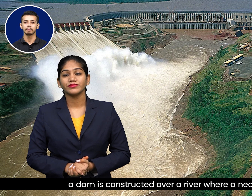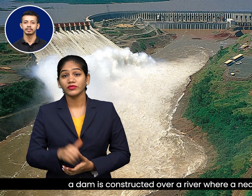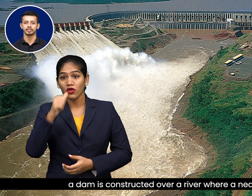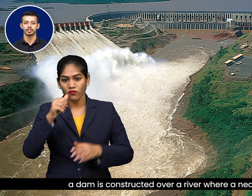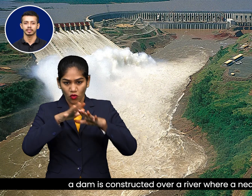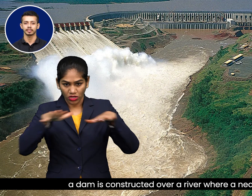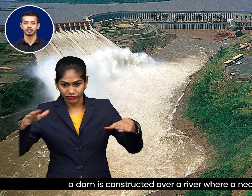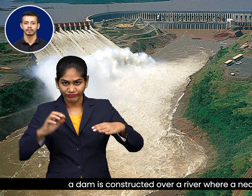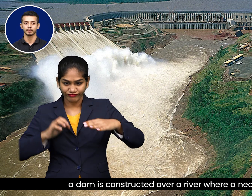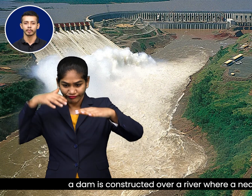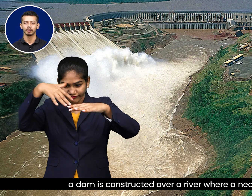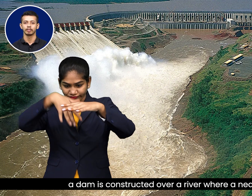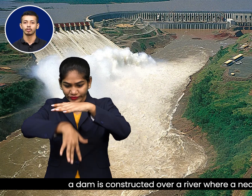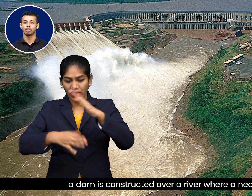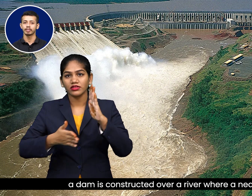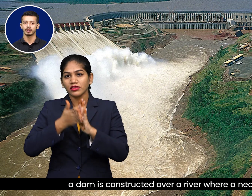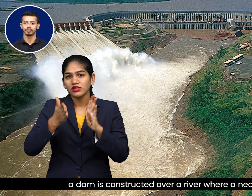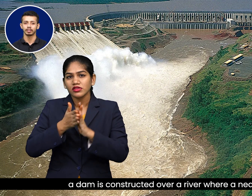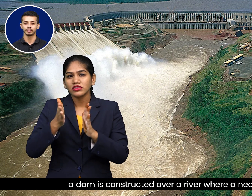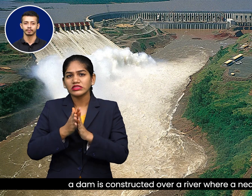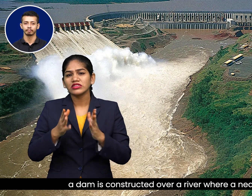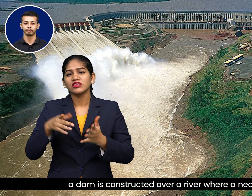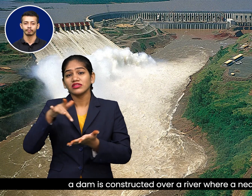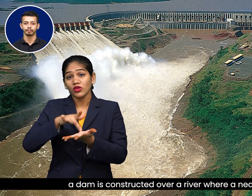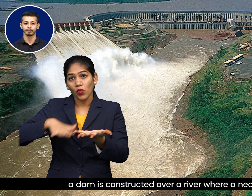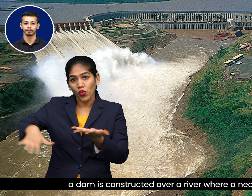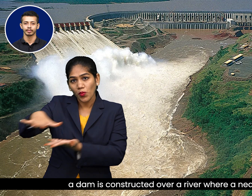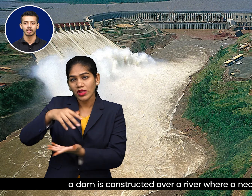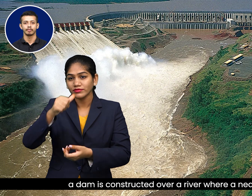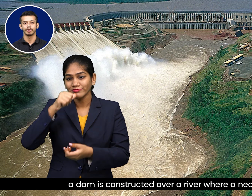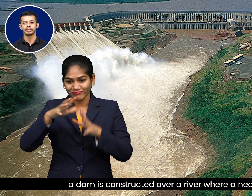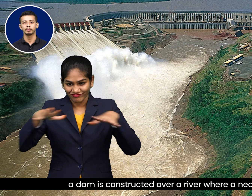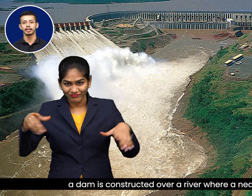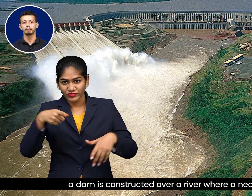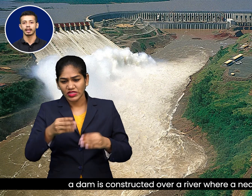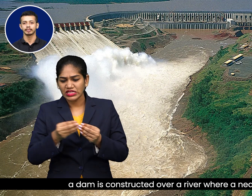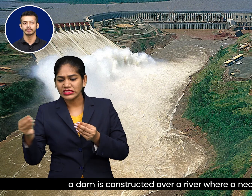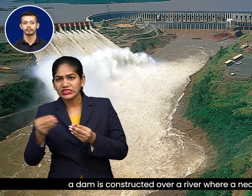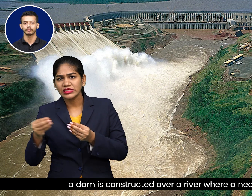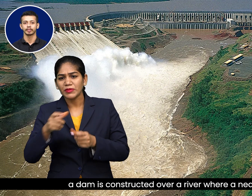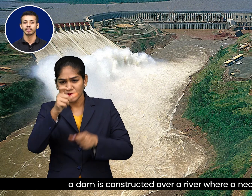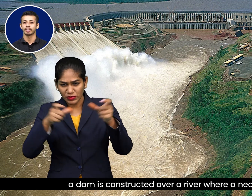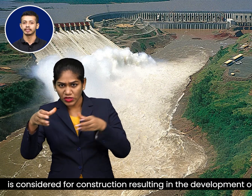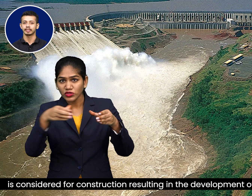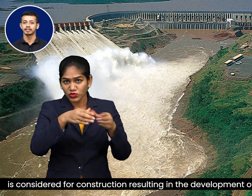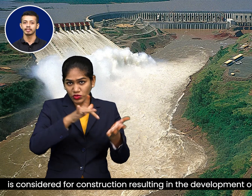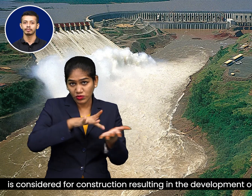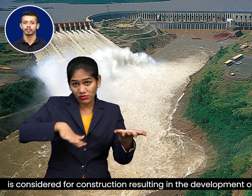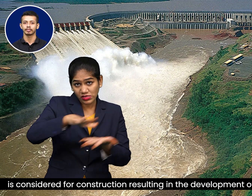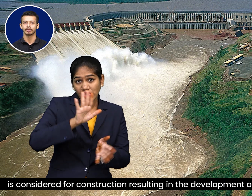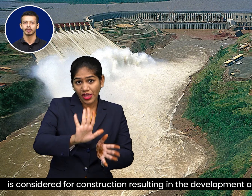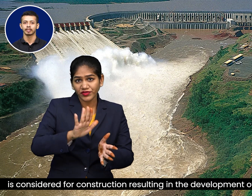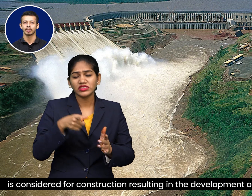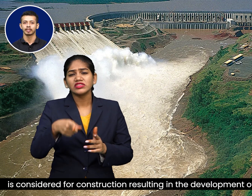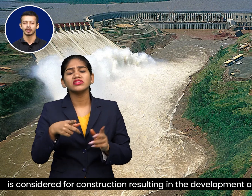a dam is constructed over a river where a nearby mass is considered